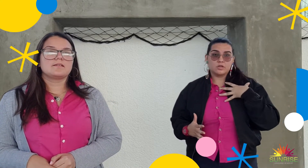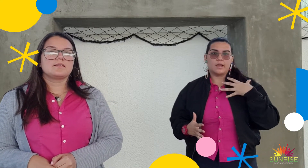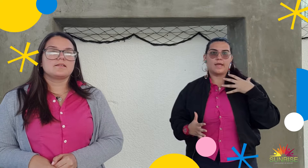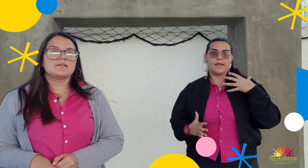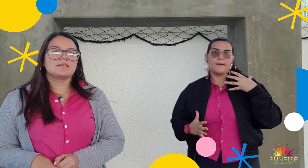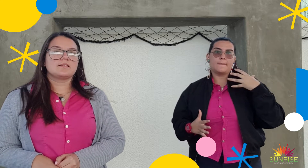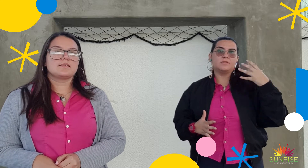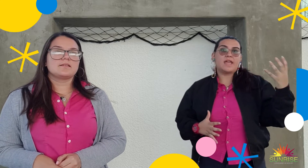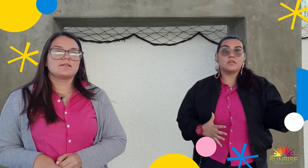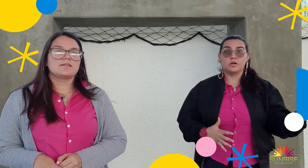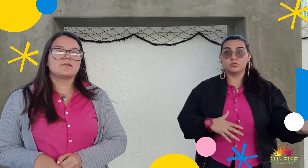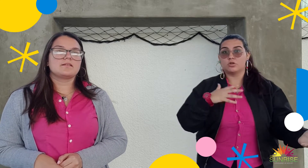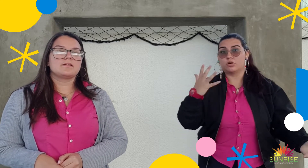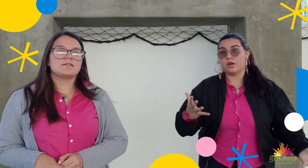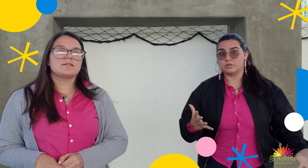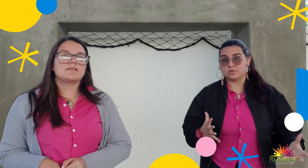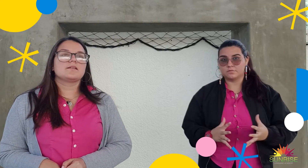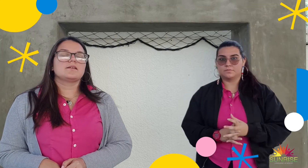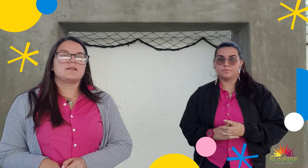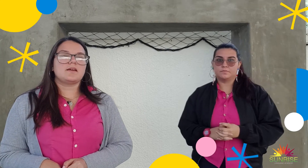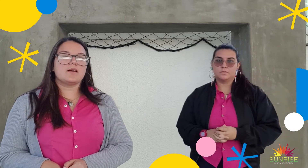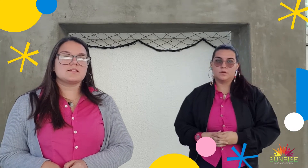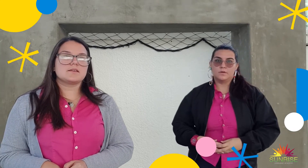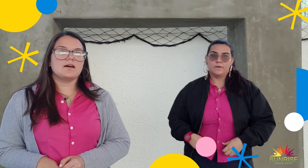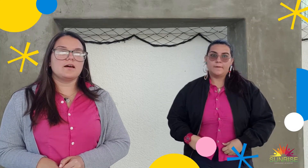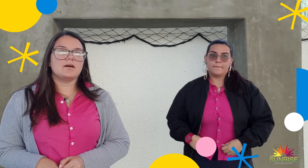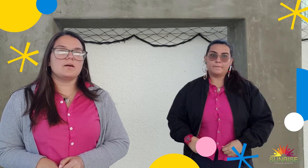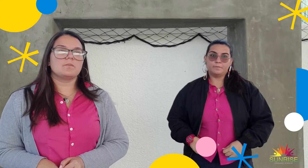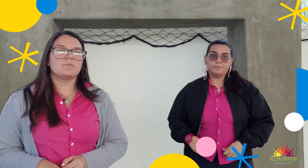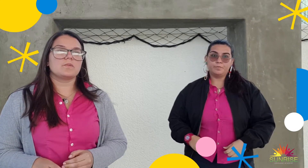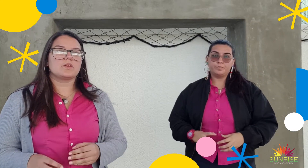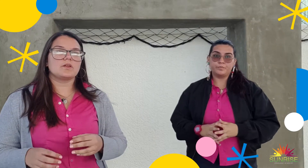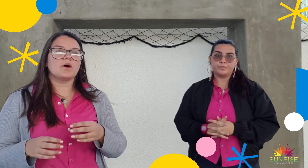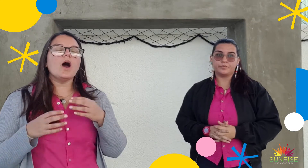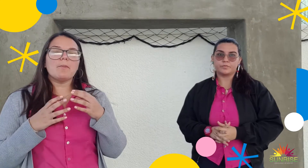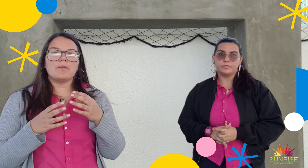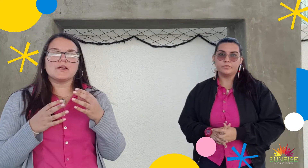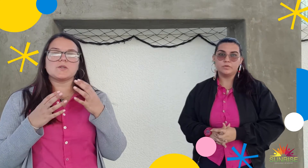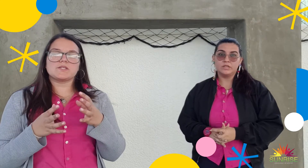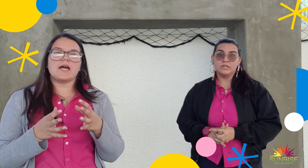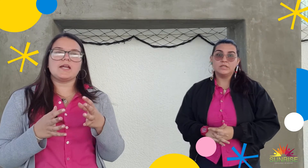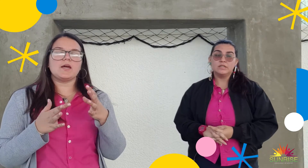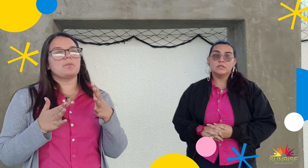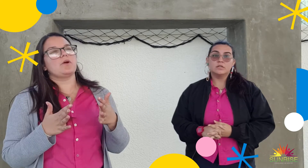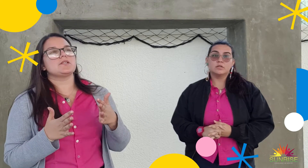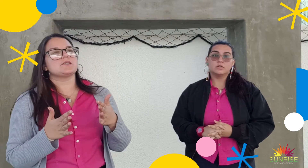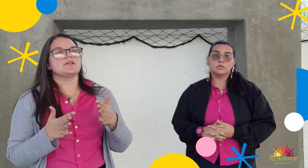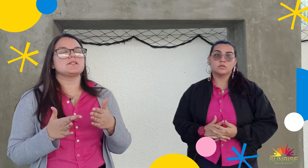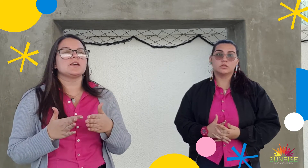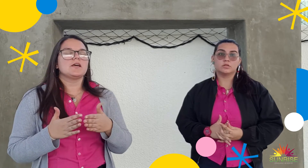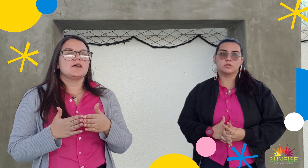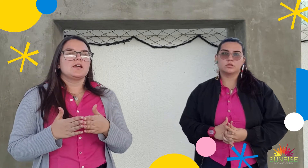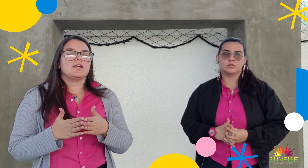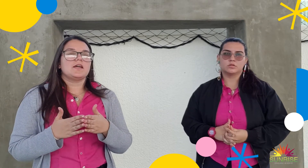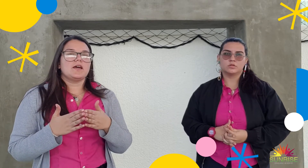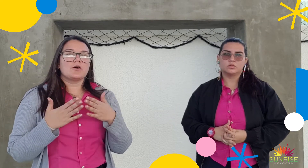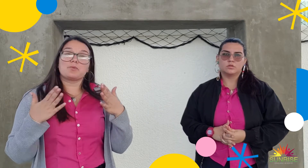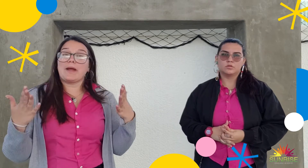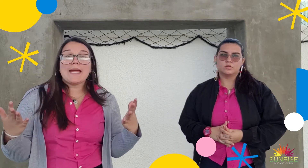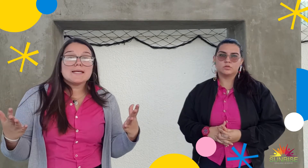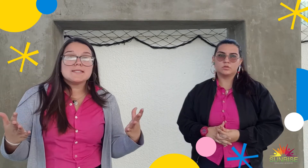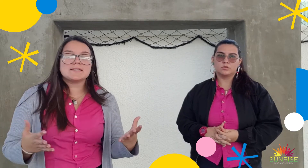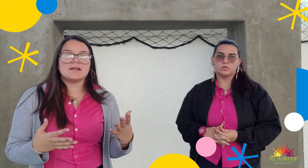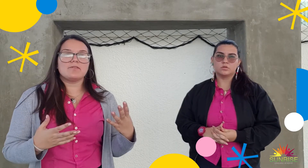us dangerous or not. Yes, a society, a person,